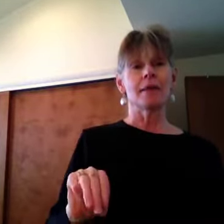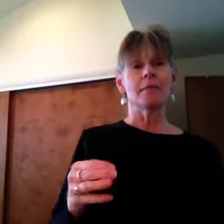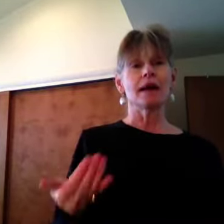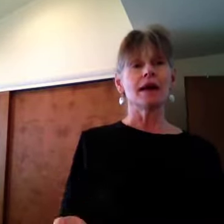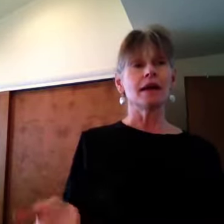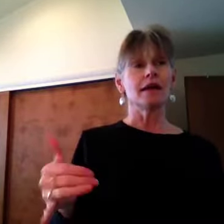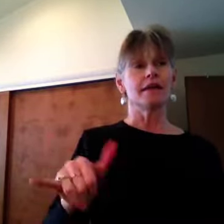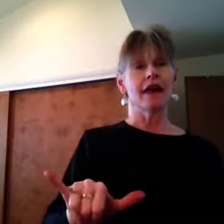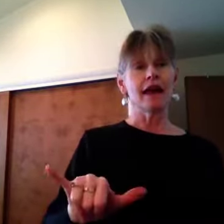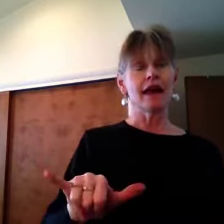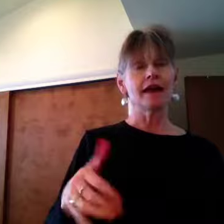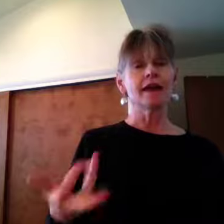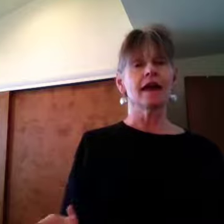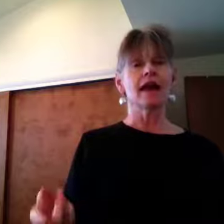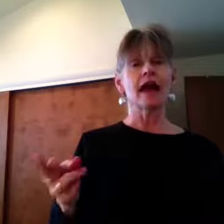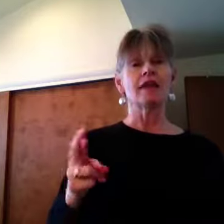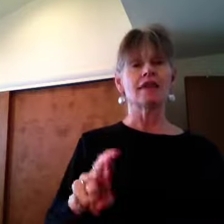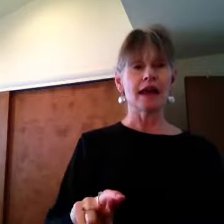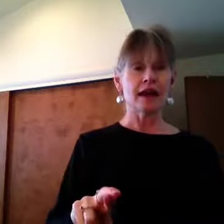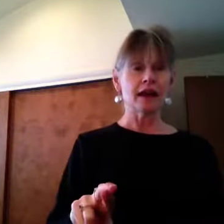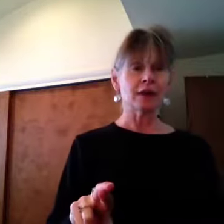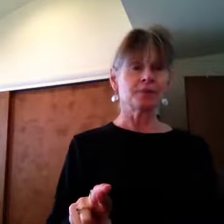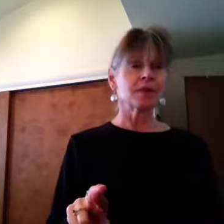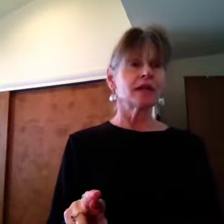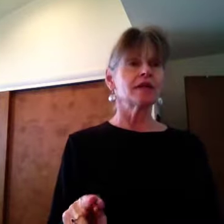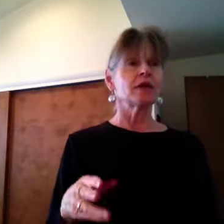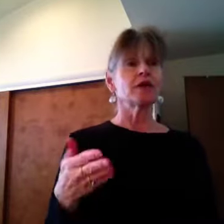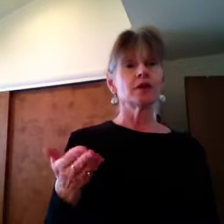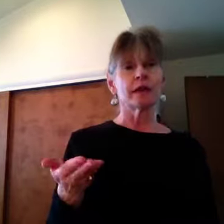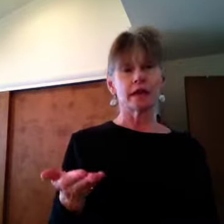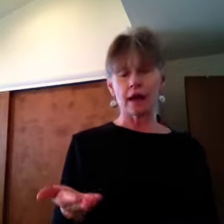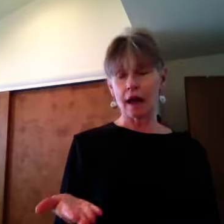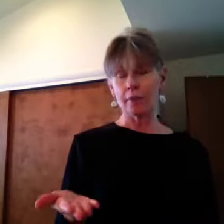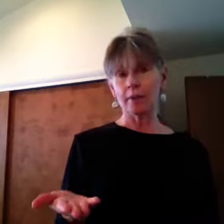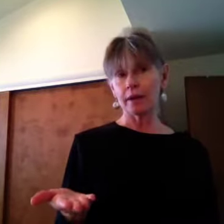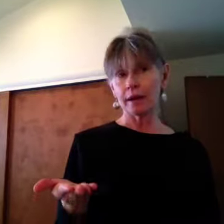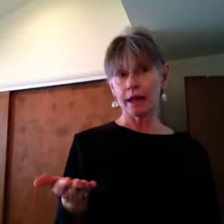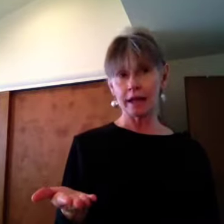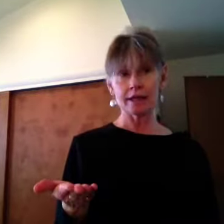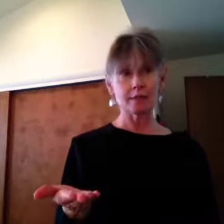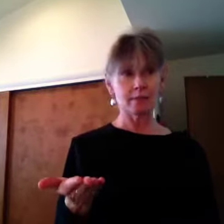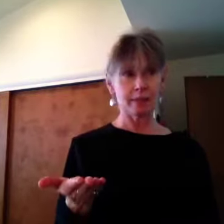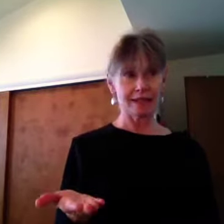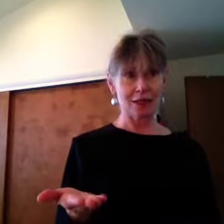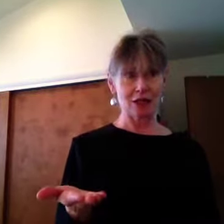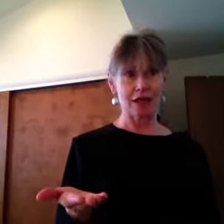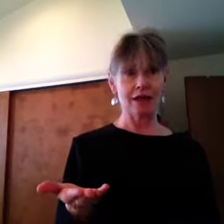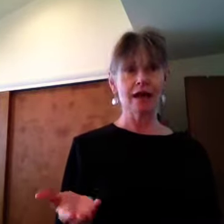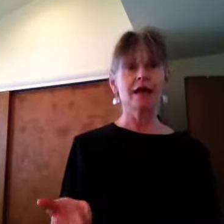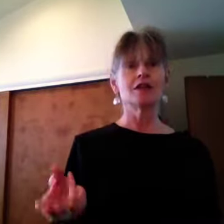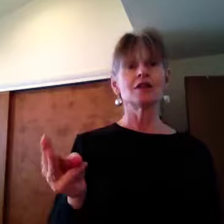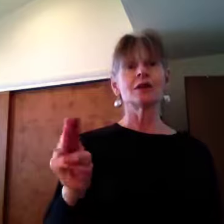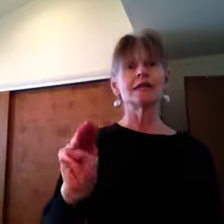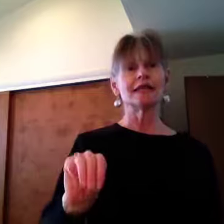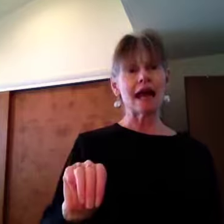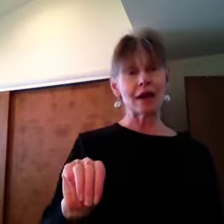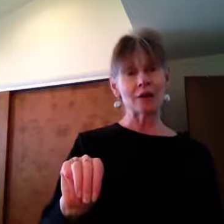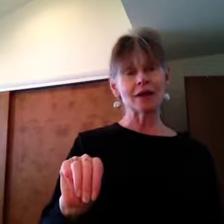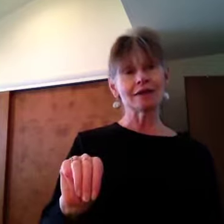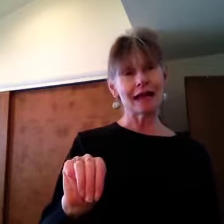them, they, and their. So you're doing an up hand position to a down